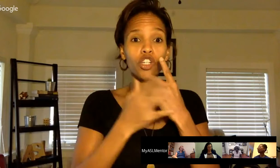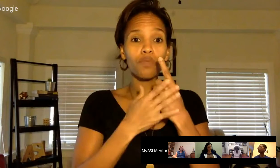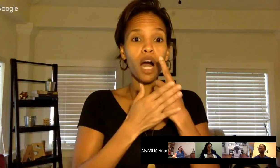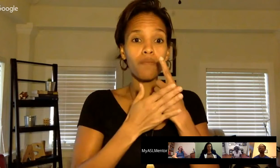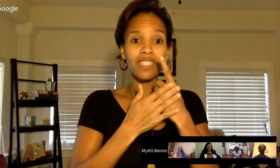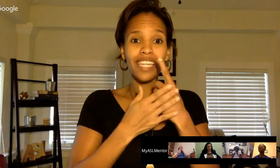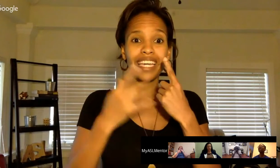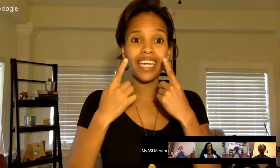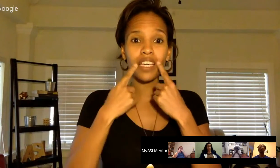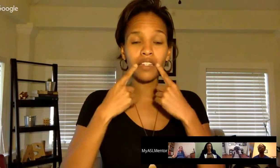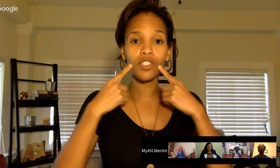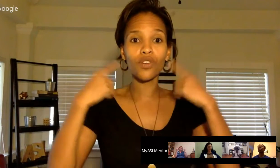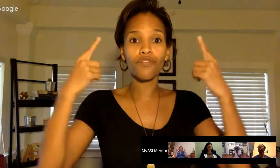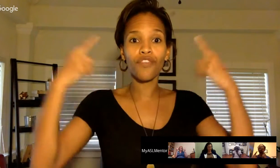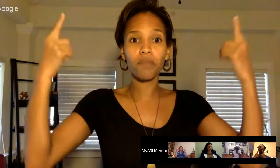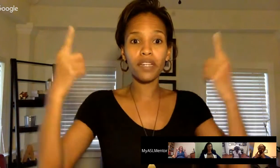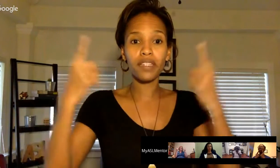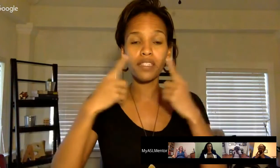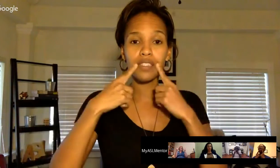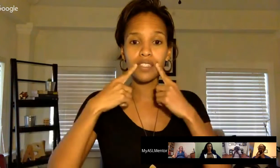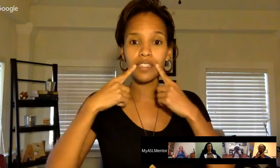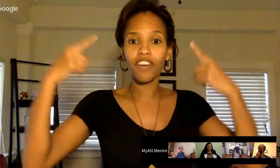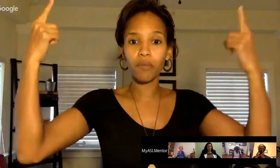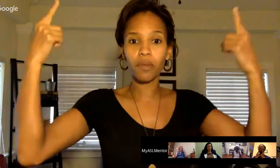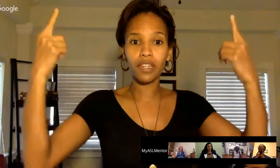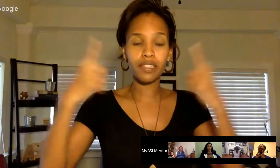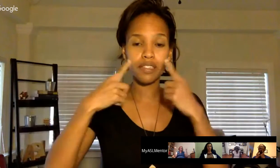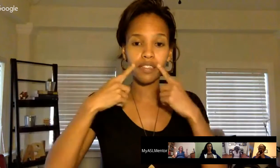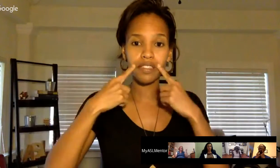is your palms stay in, so famous.